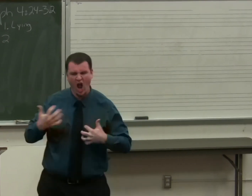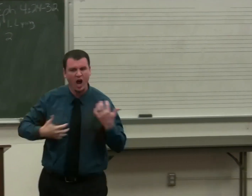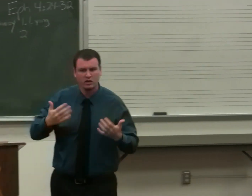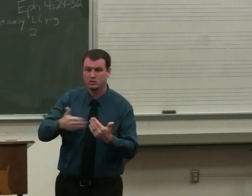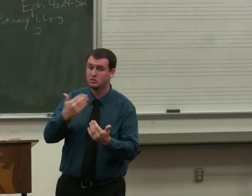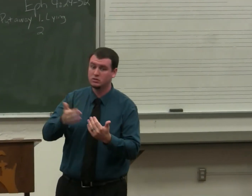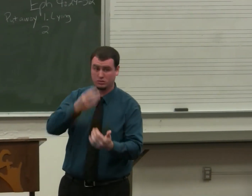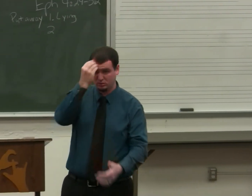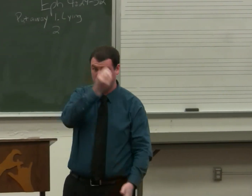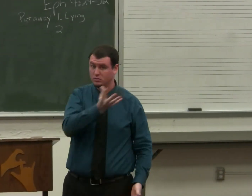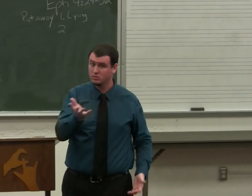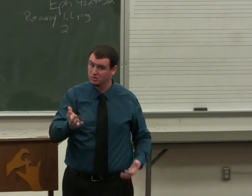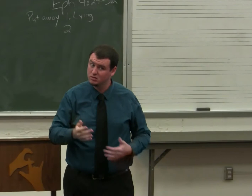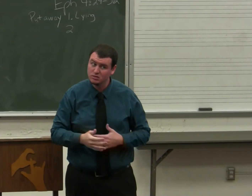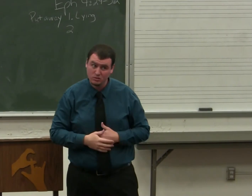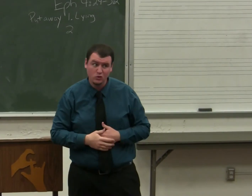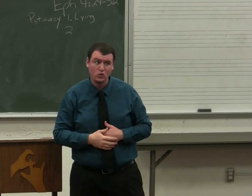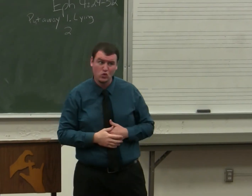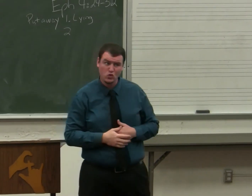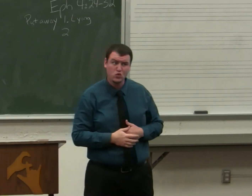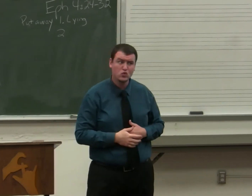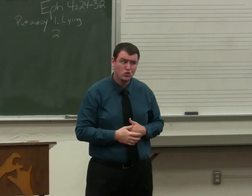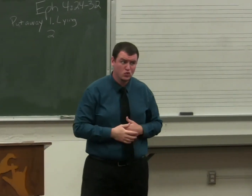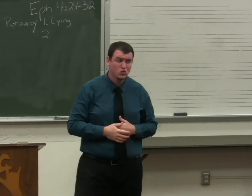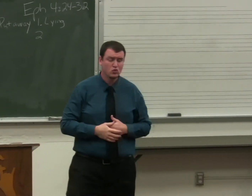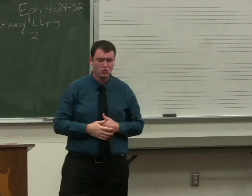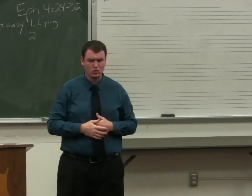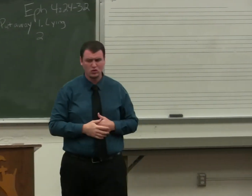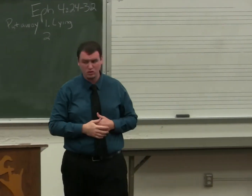Someone came to me and said something, I got angry.